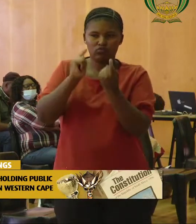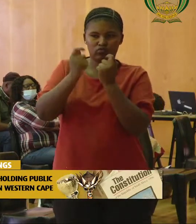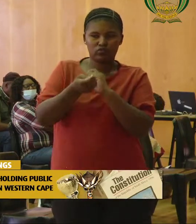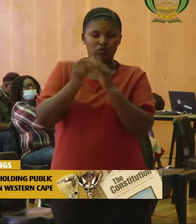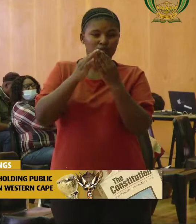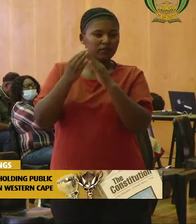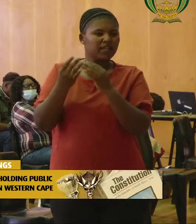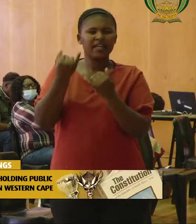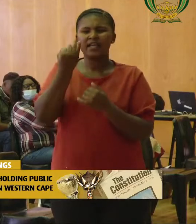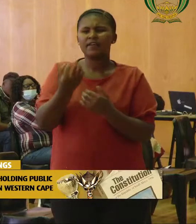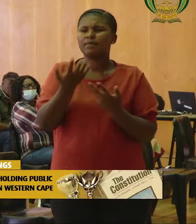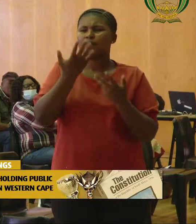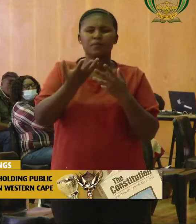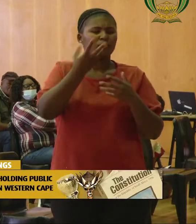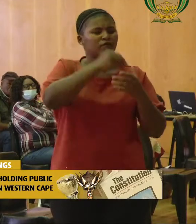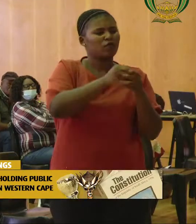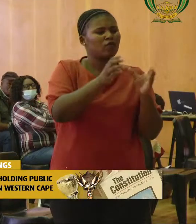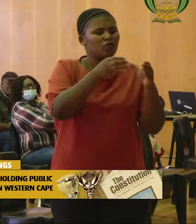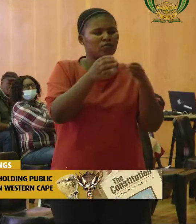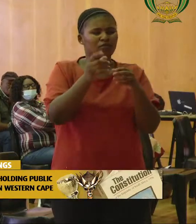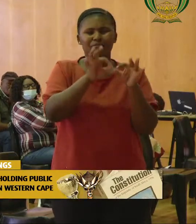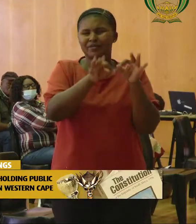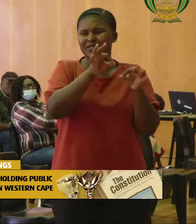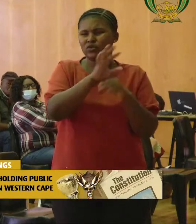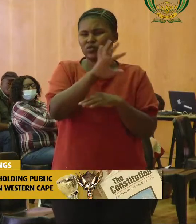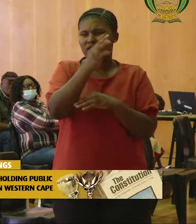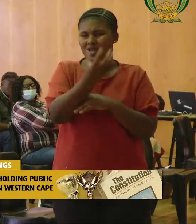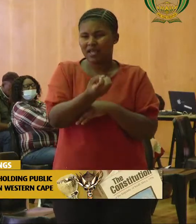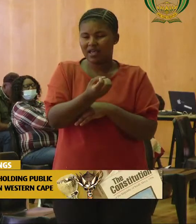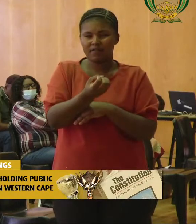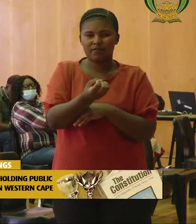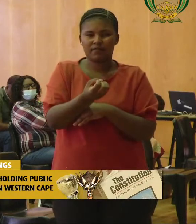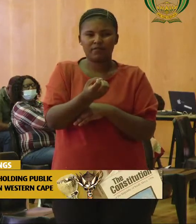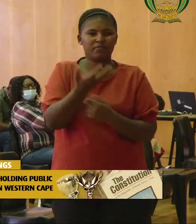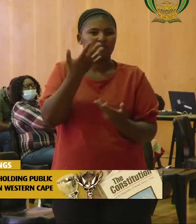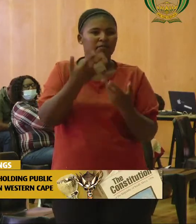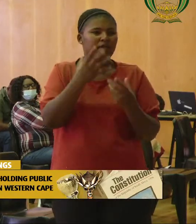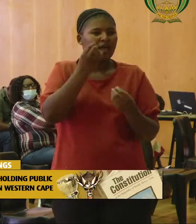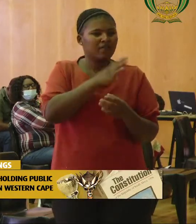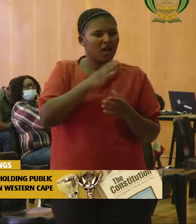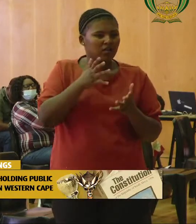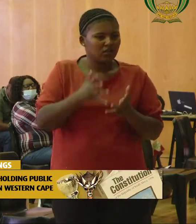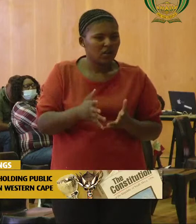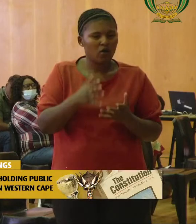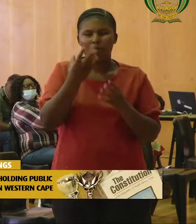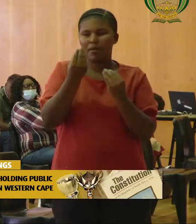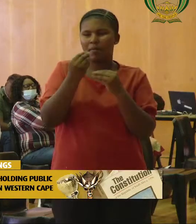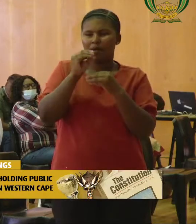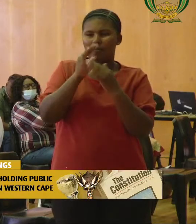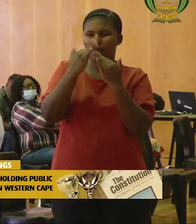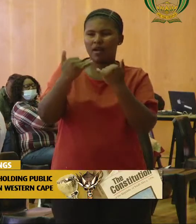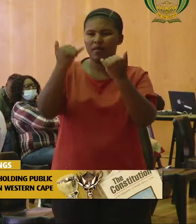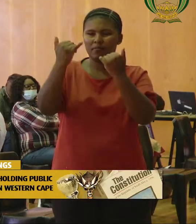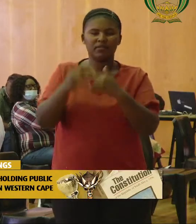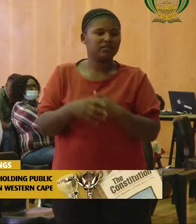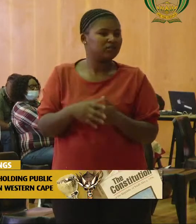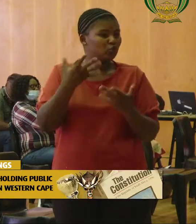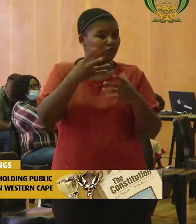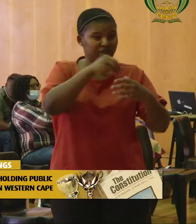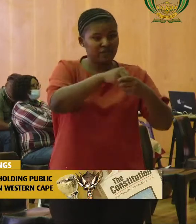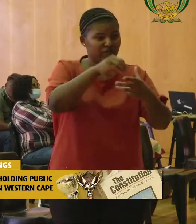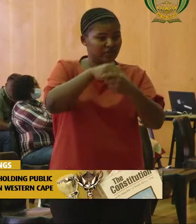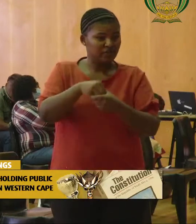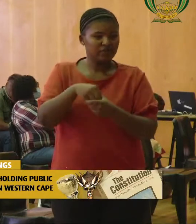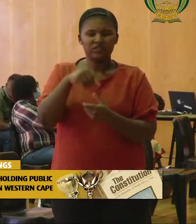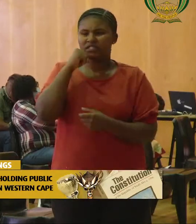do not belong to a political party that currently has either a councillor or a member of parliament, the idea is that you are not